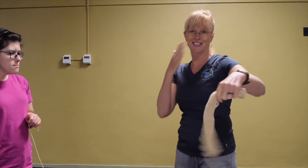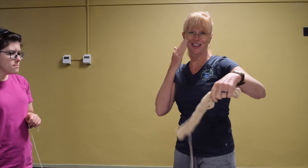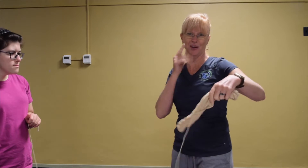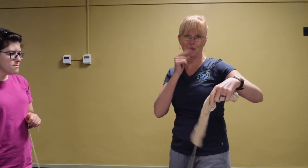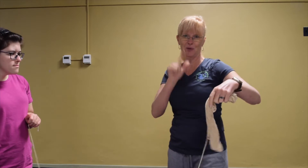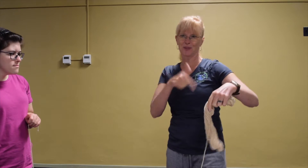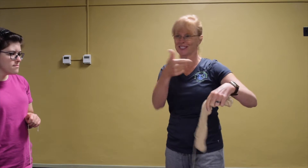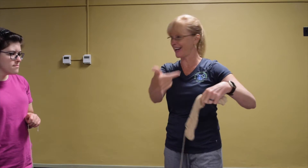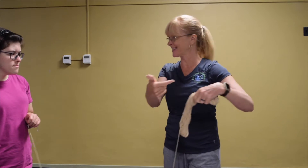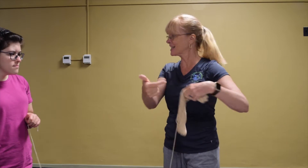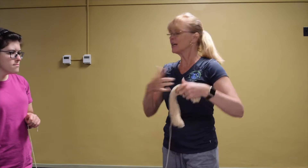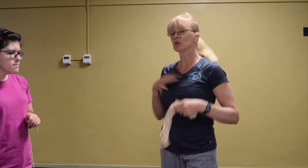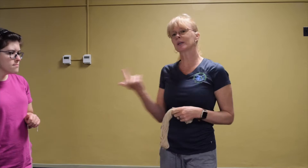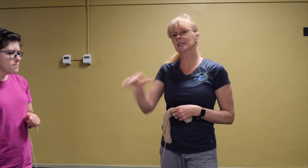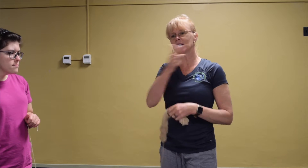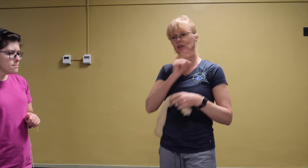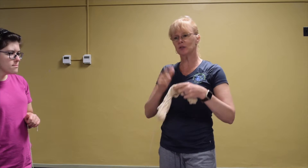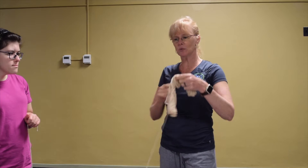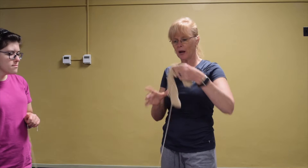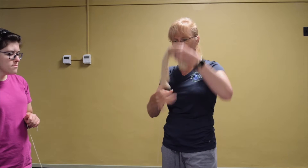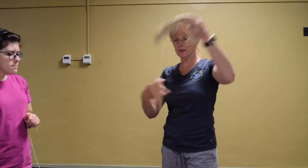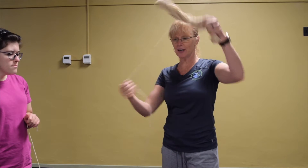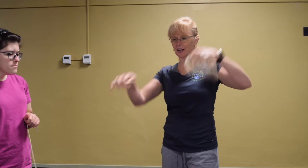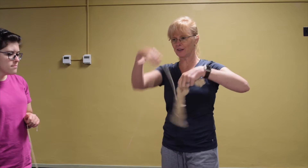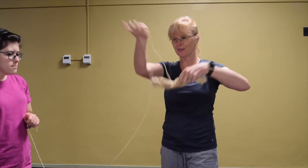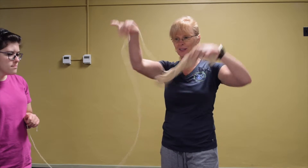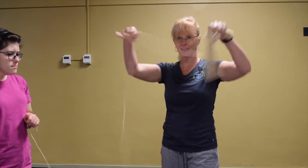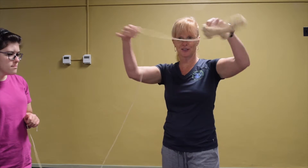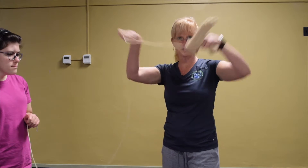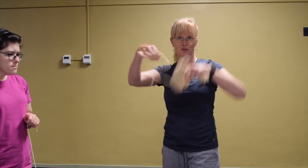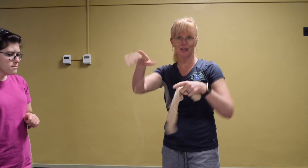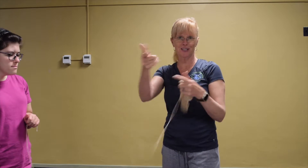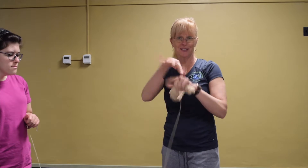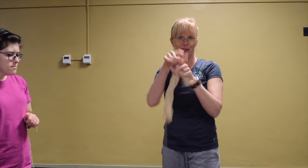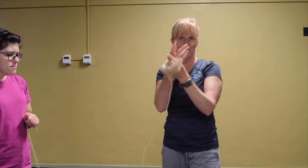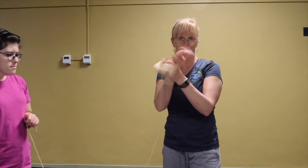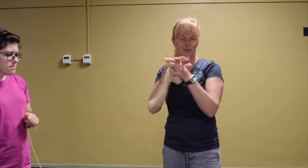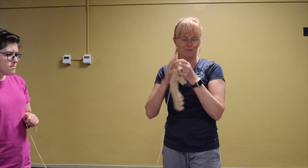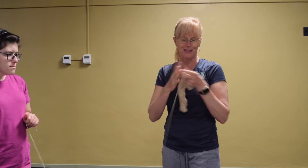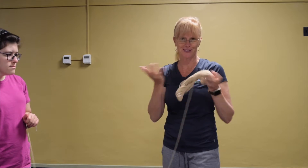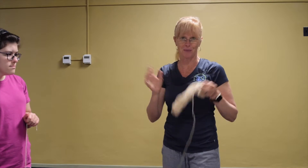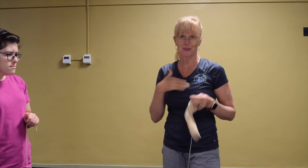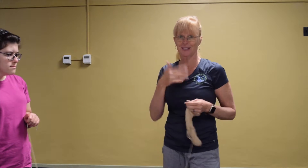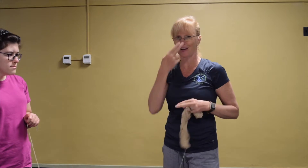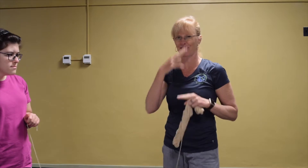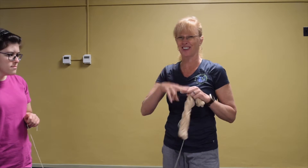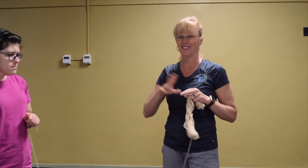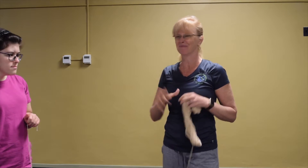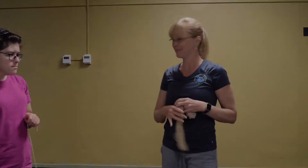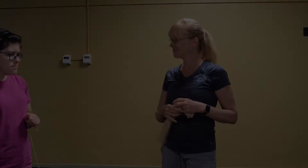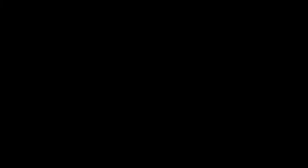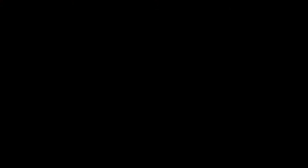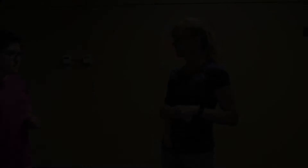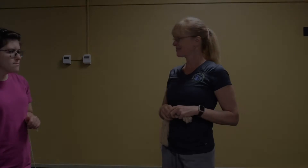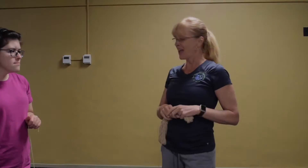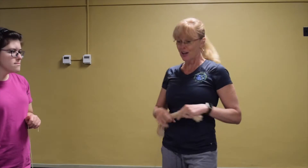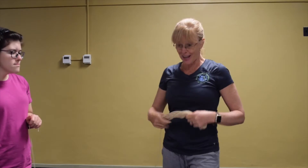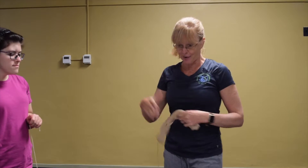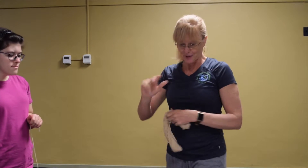they know who is next. So it continues around, and then the string gets all messed up. It's kind of fun. Now,